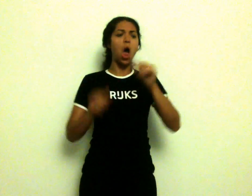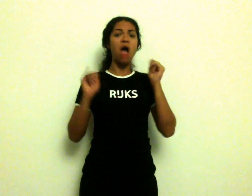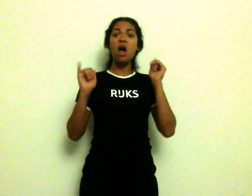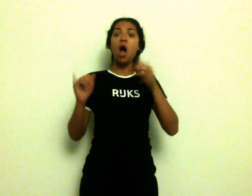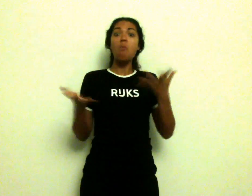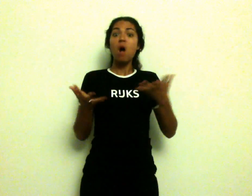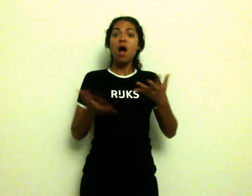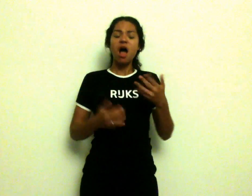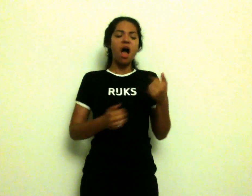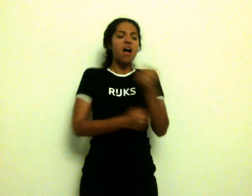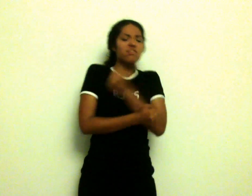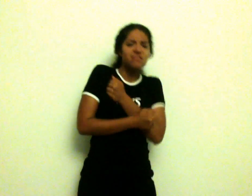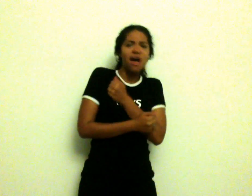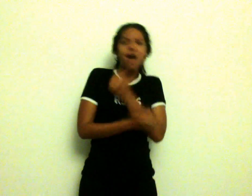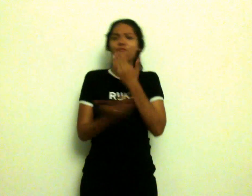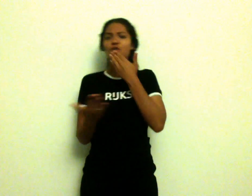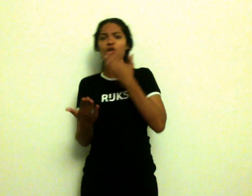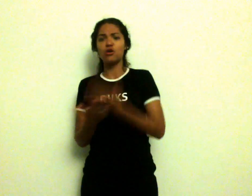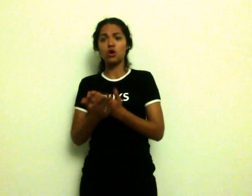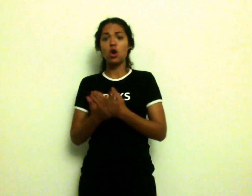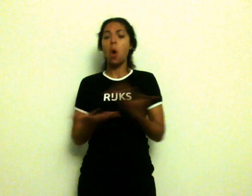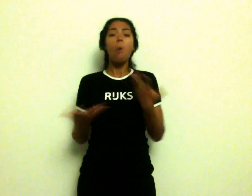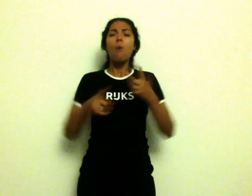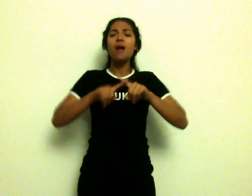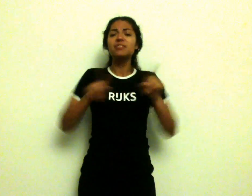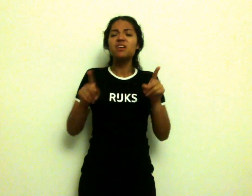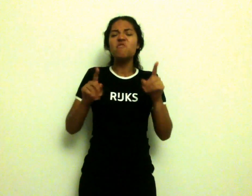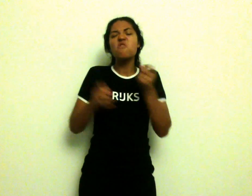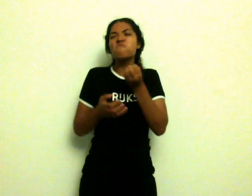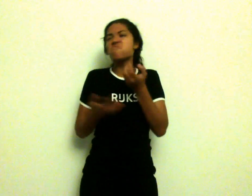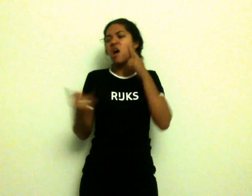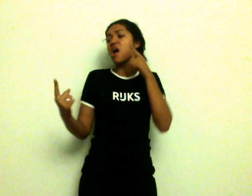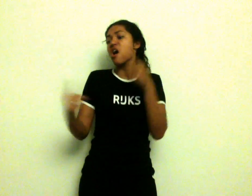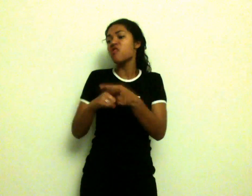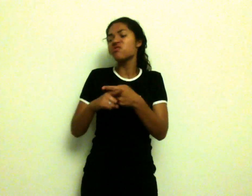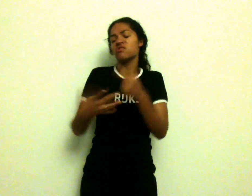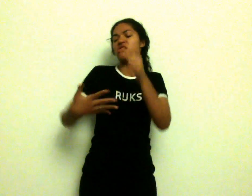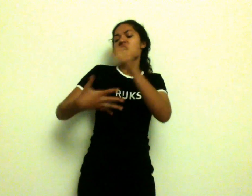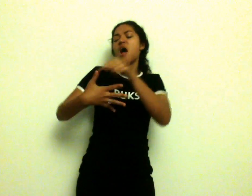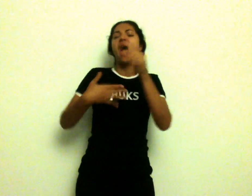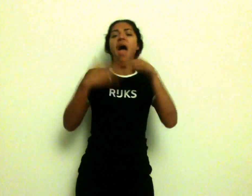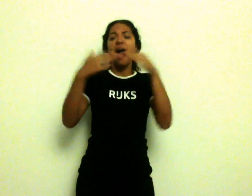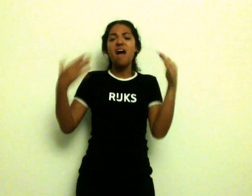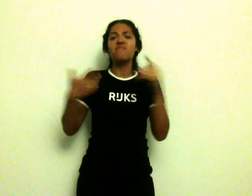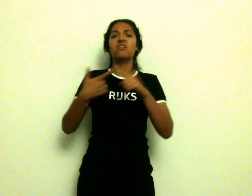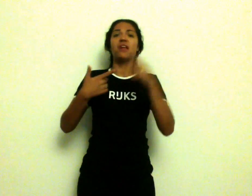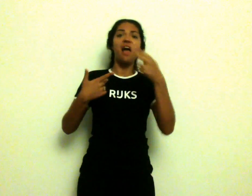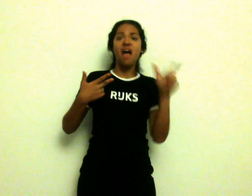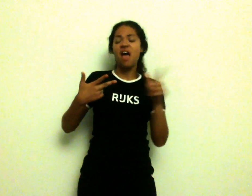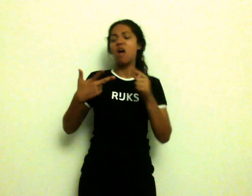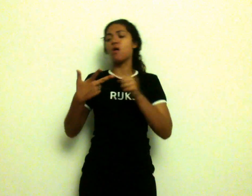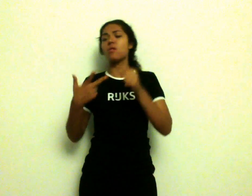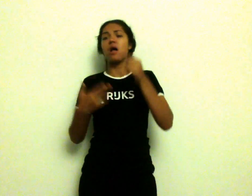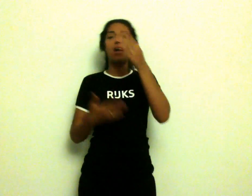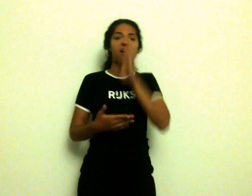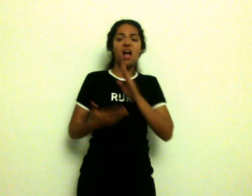love and goodness. They only differ on matters of creation, sin, heaven, hell, God, and salvation.